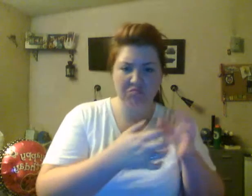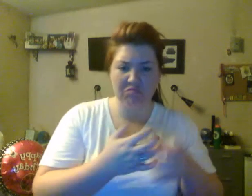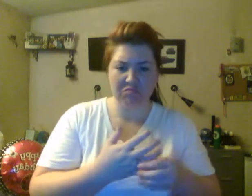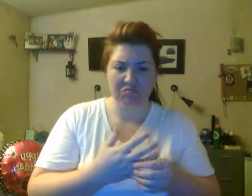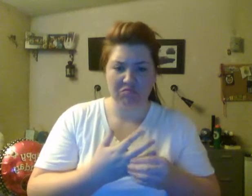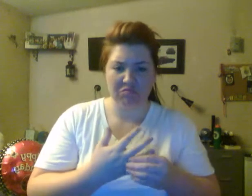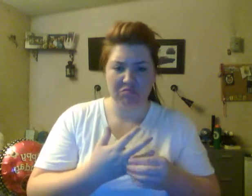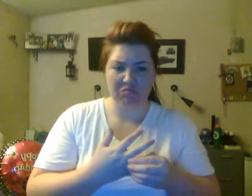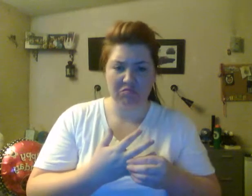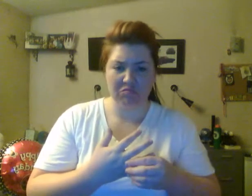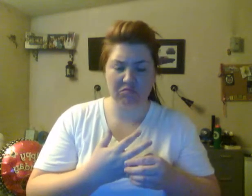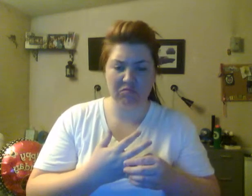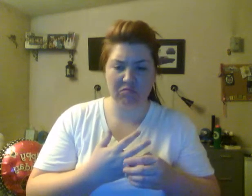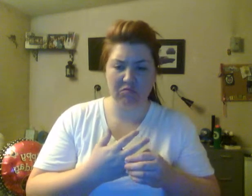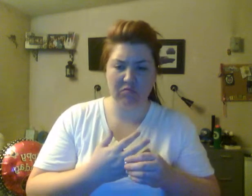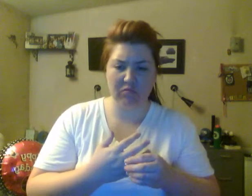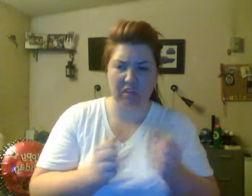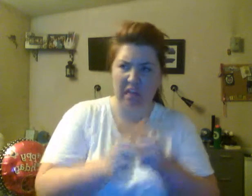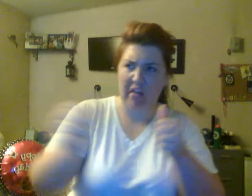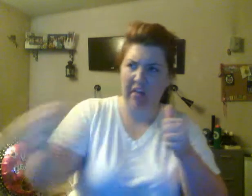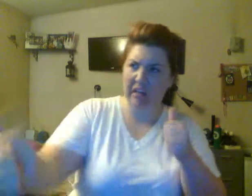All right, what about Washington? Tracy?